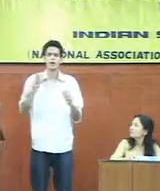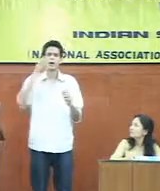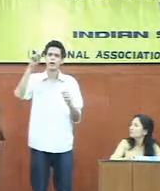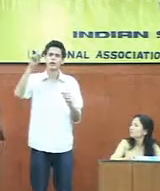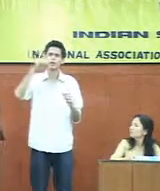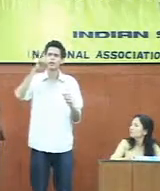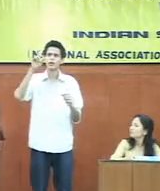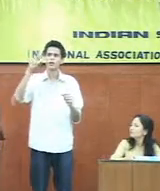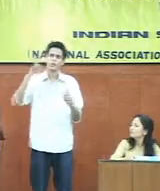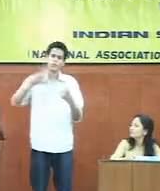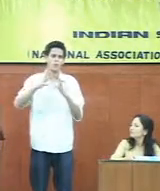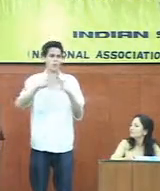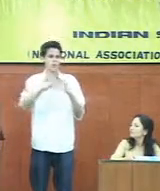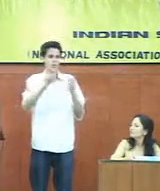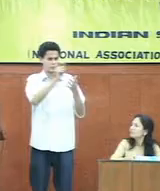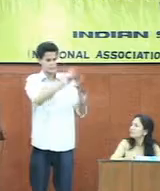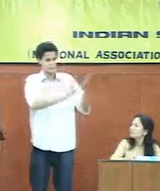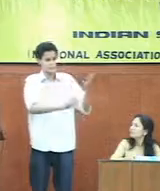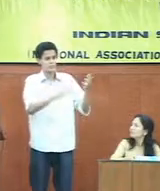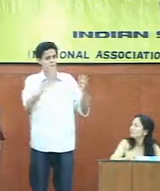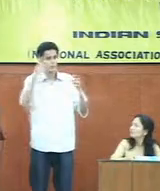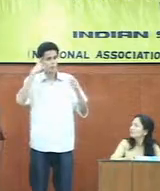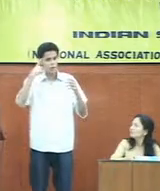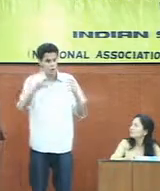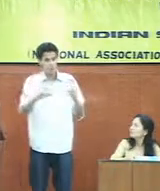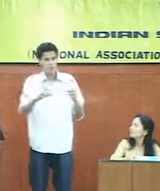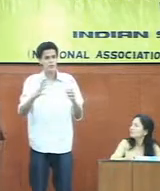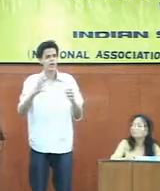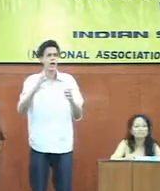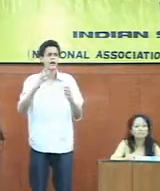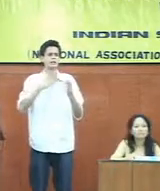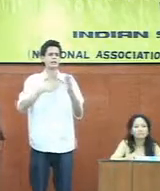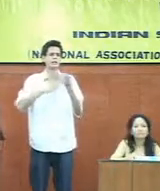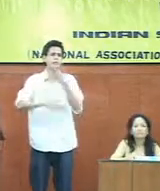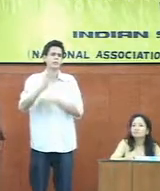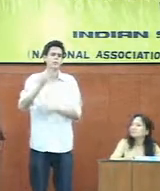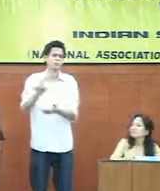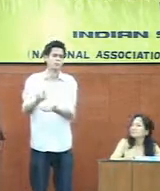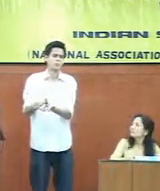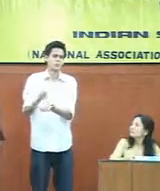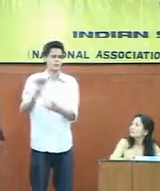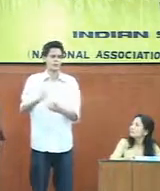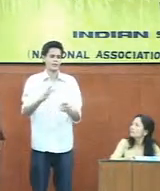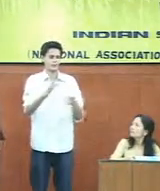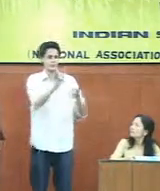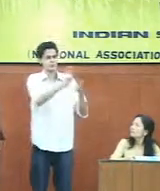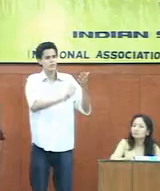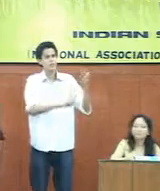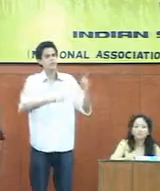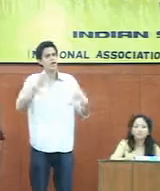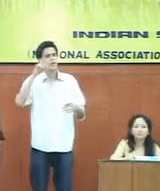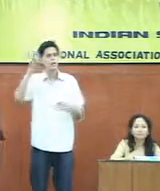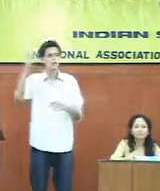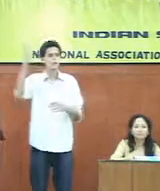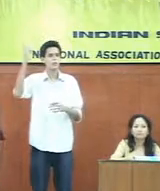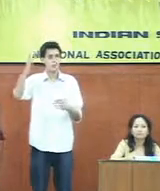parents will make a will specifically to disinherit them. And in my opinion, I think that's one